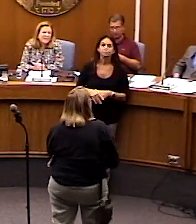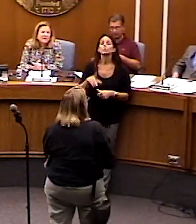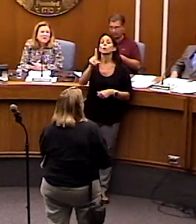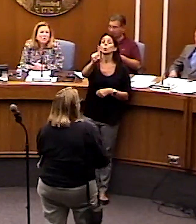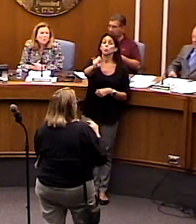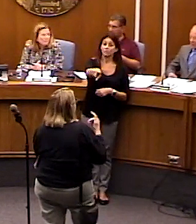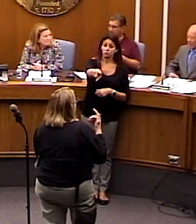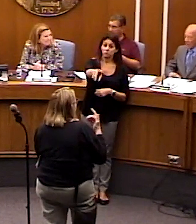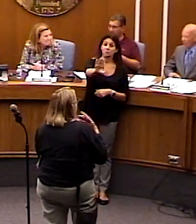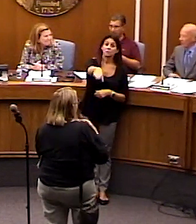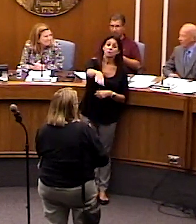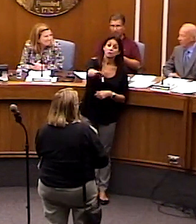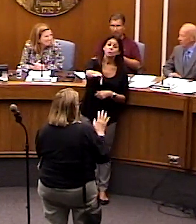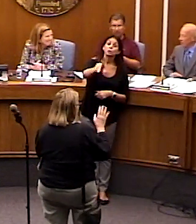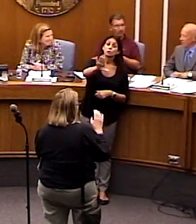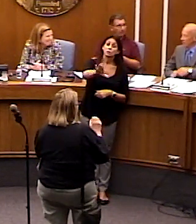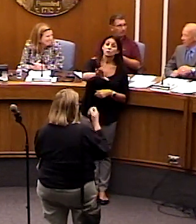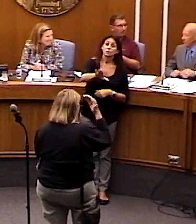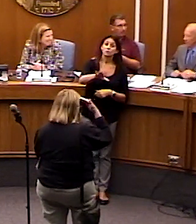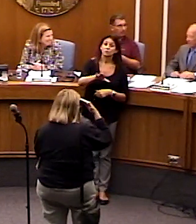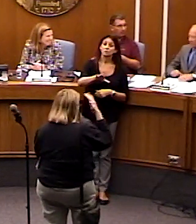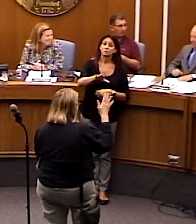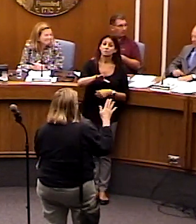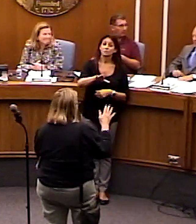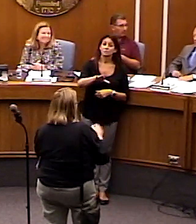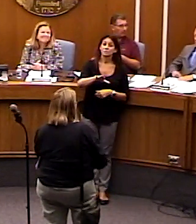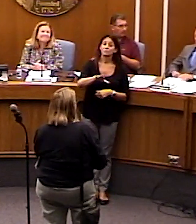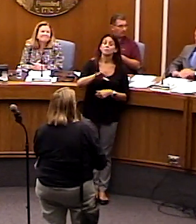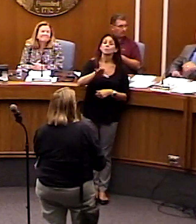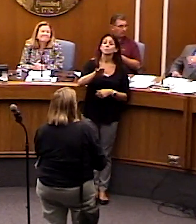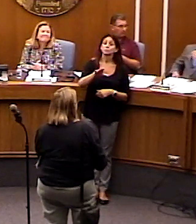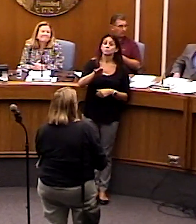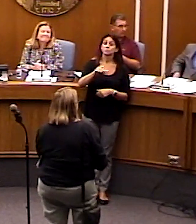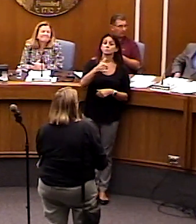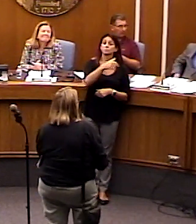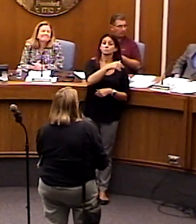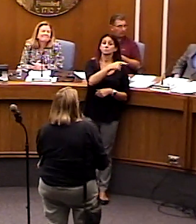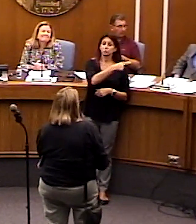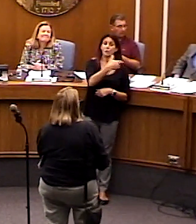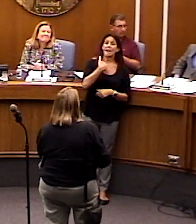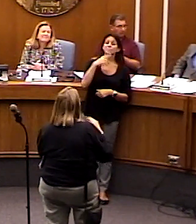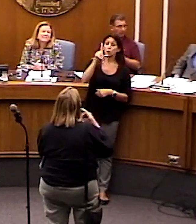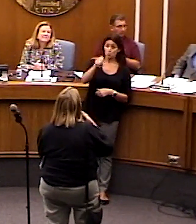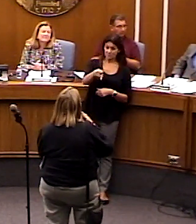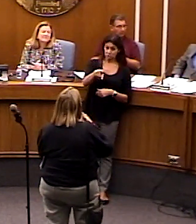Question, are you a resident? Sorry.